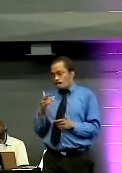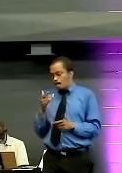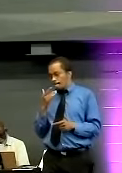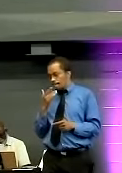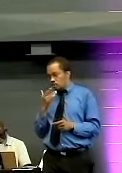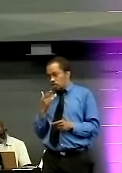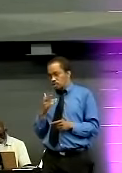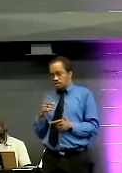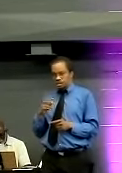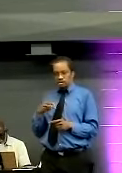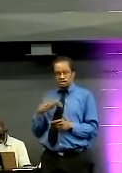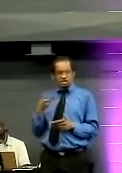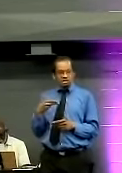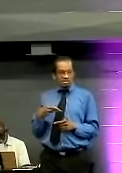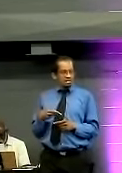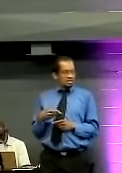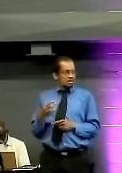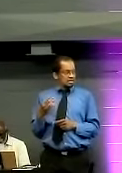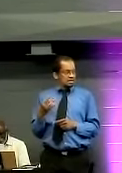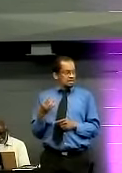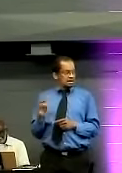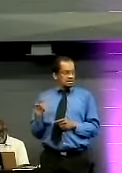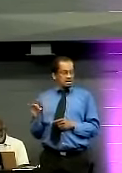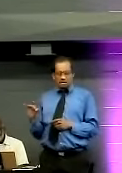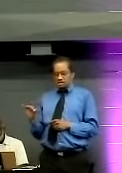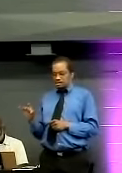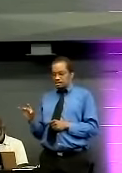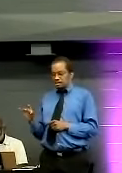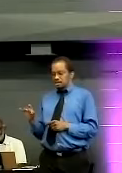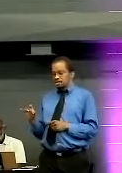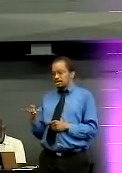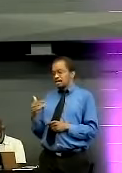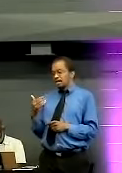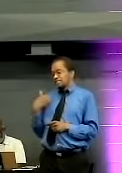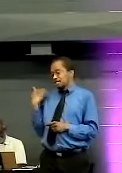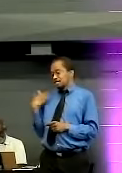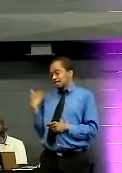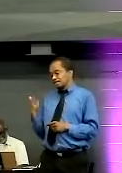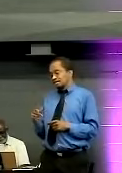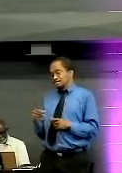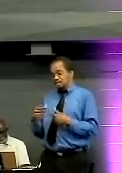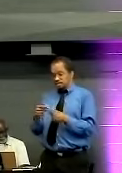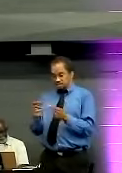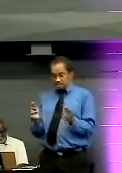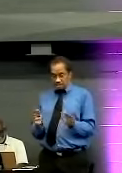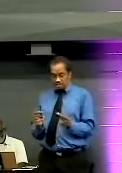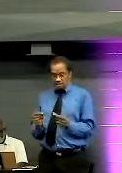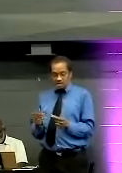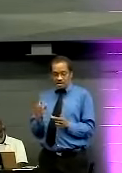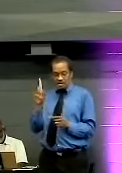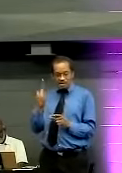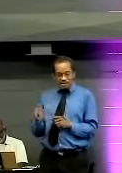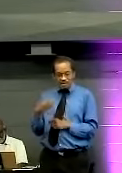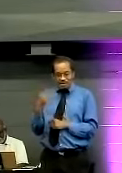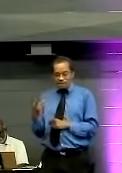When's the night? What's today? The 9th is Thursday. He's the baby of the group. You know you got a question when two babies from the same